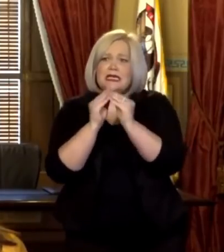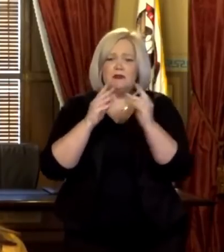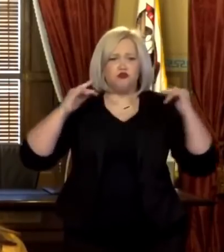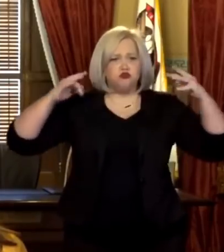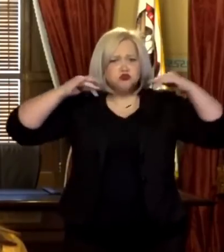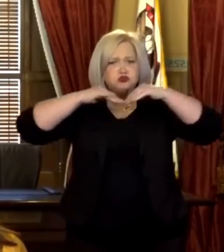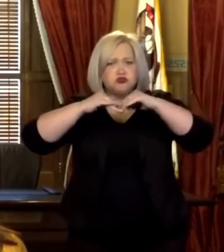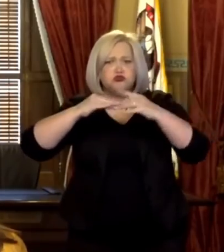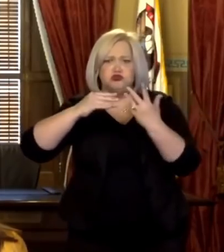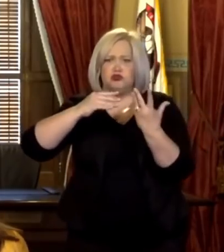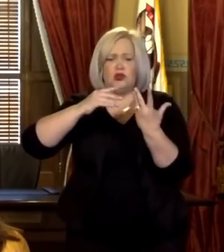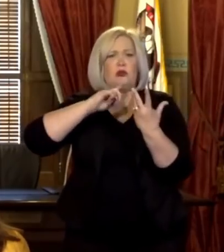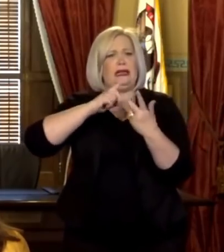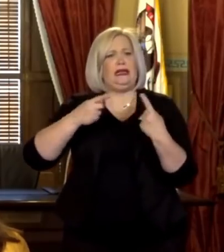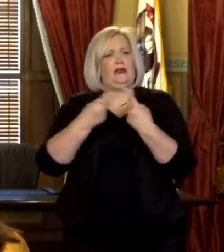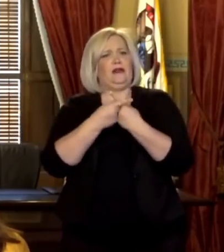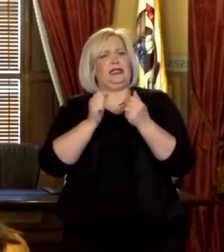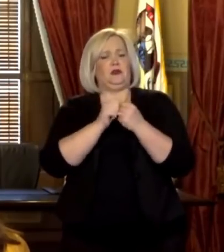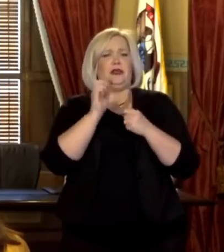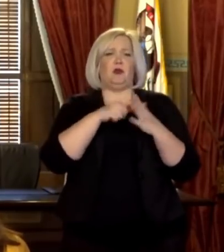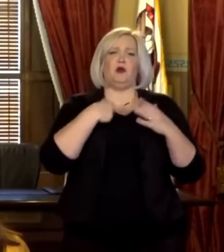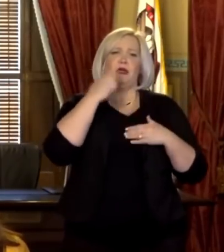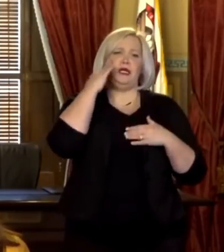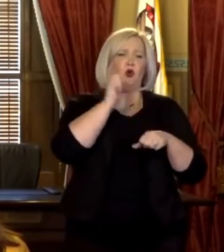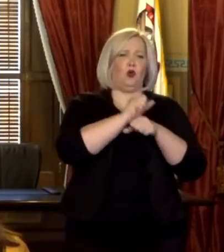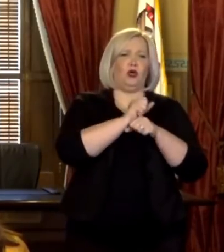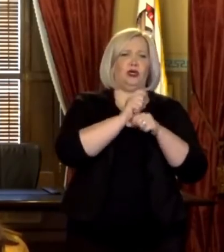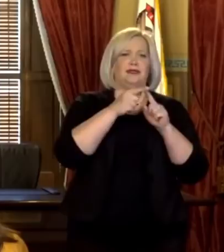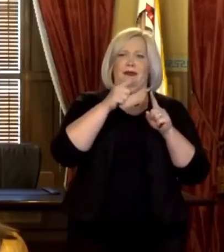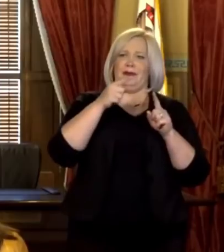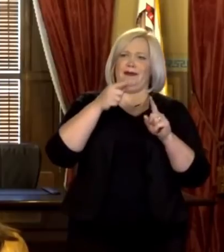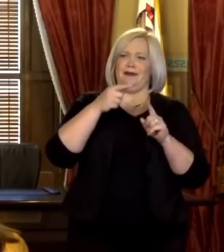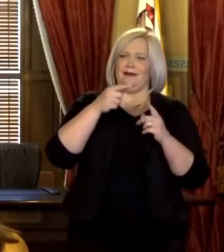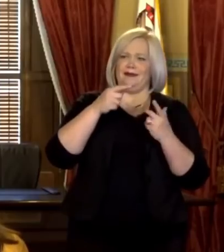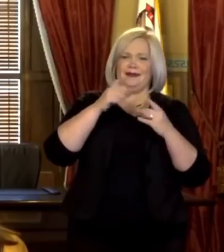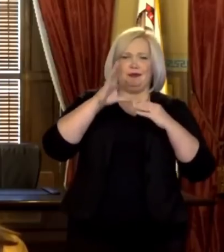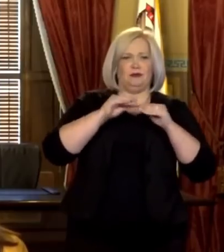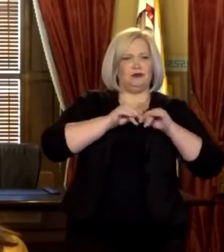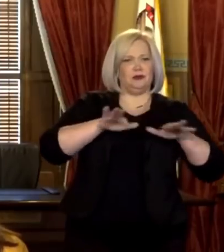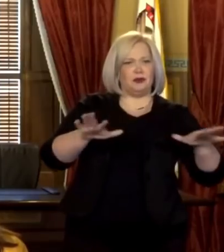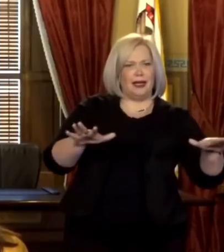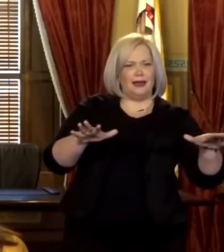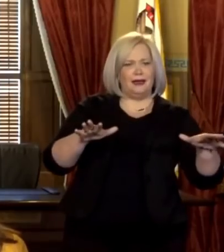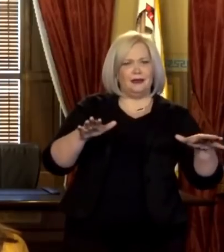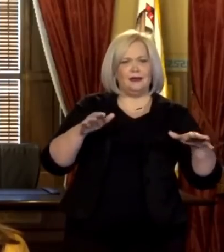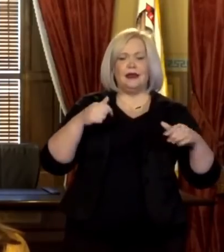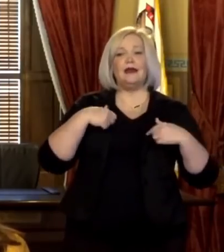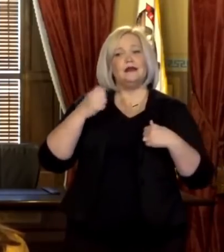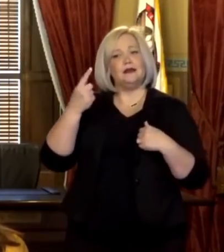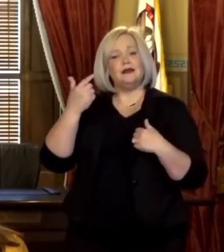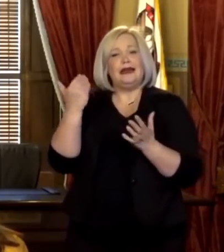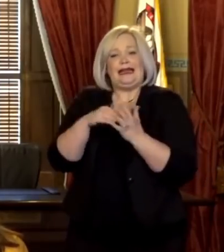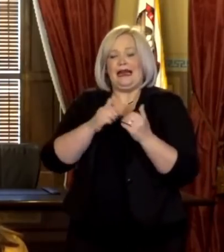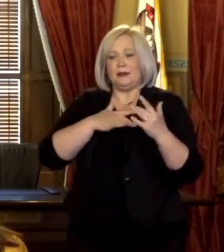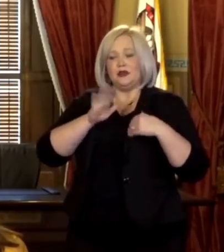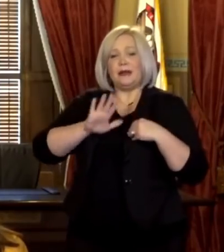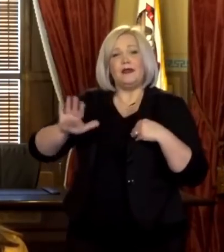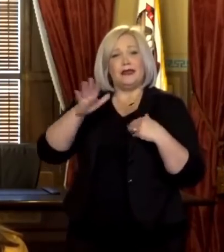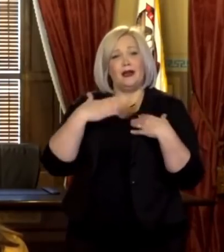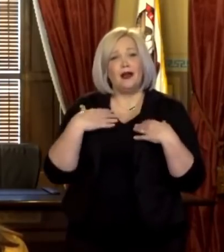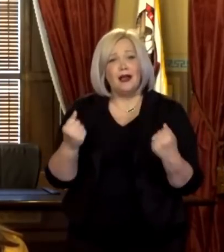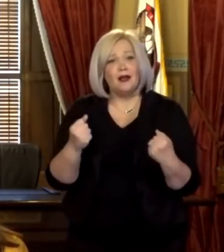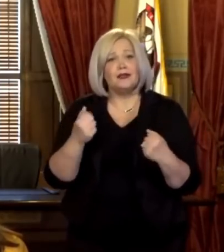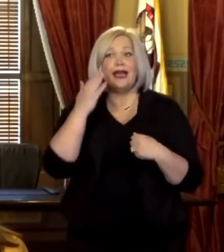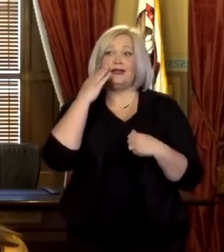from epidemiologists. I recognize and value the work of the legislature, but I am concerned about their health. And I do know that another